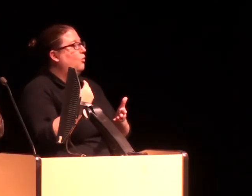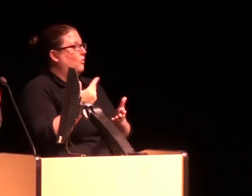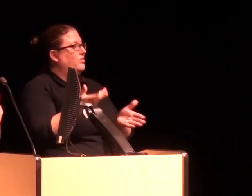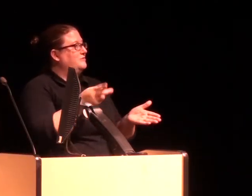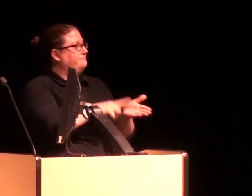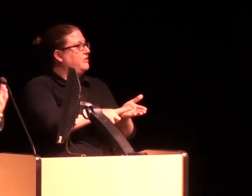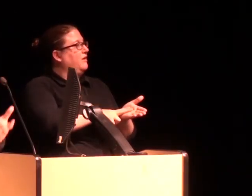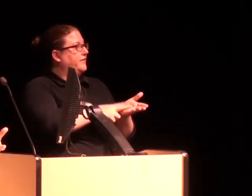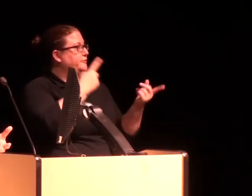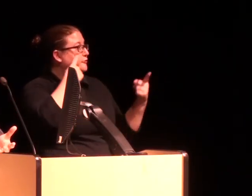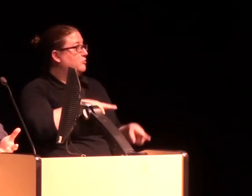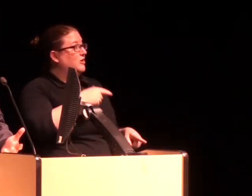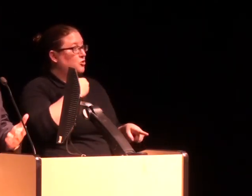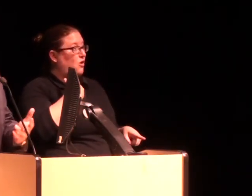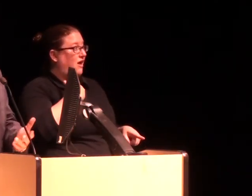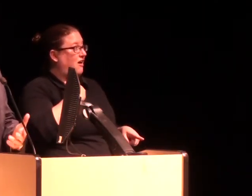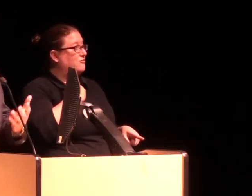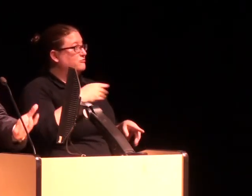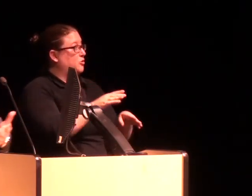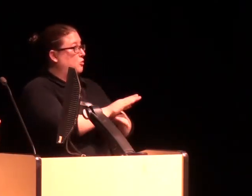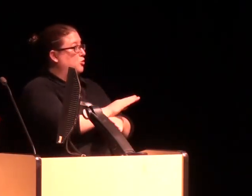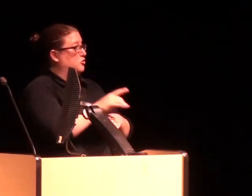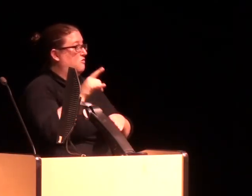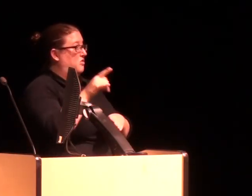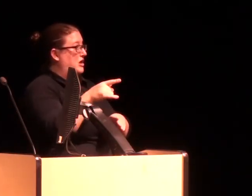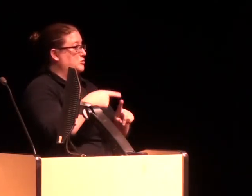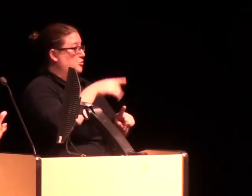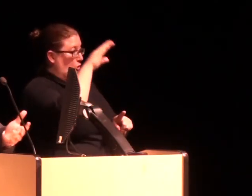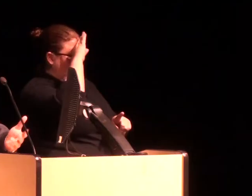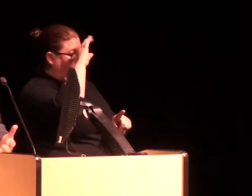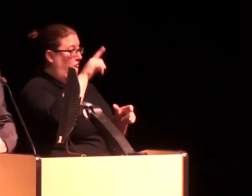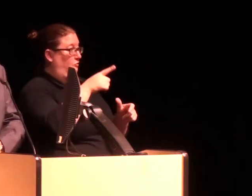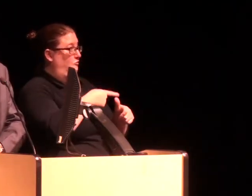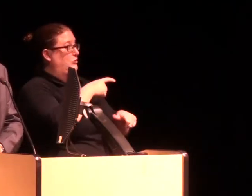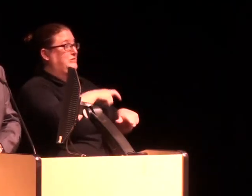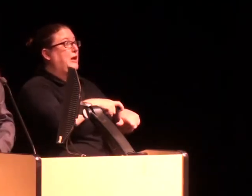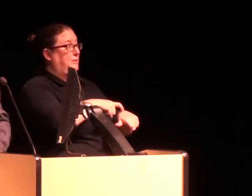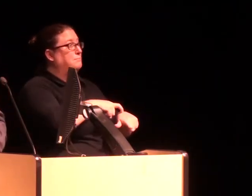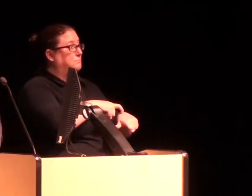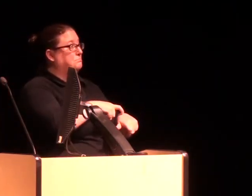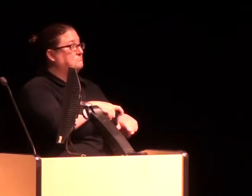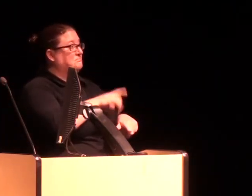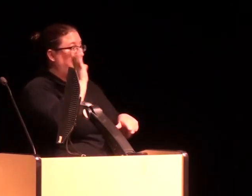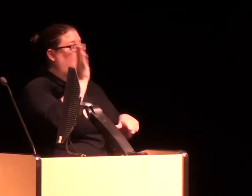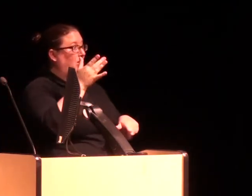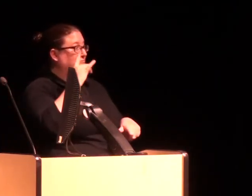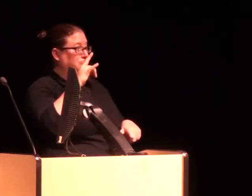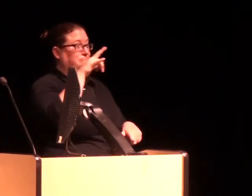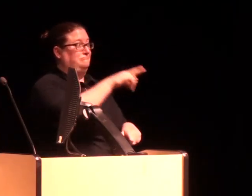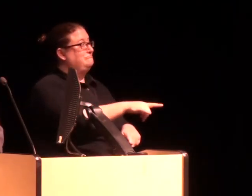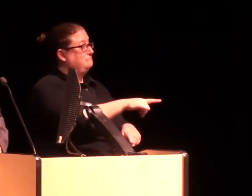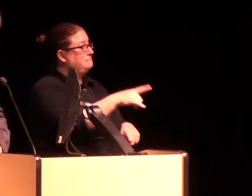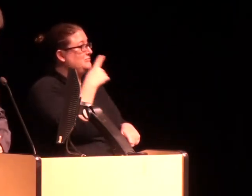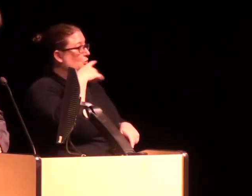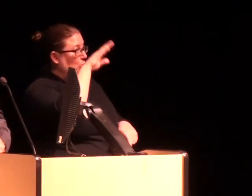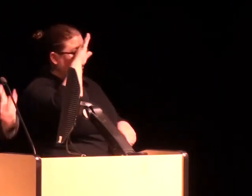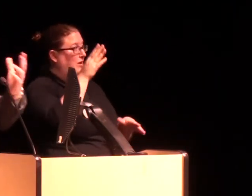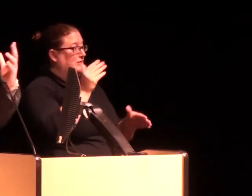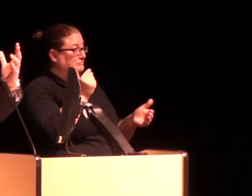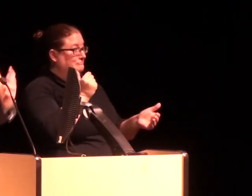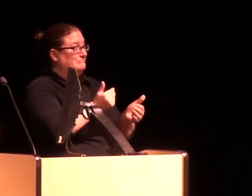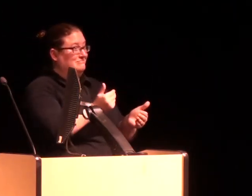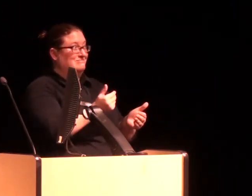have commercial flights to Cuba for the first time. Probably Alaska Air are going to Cuba in the near future, and